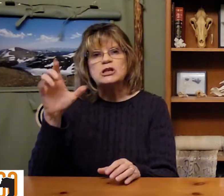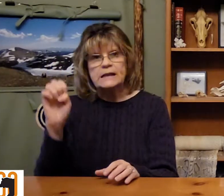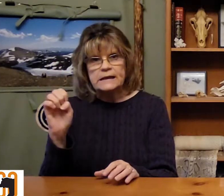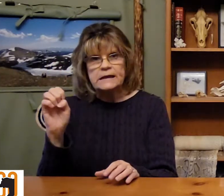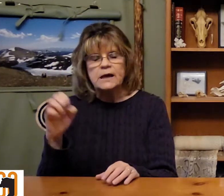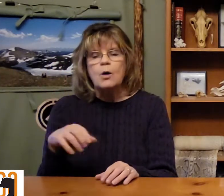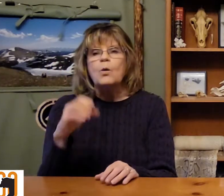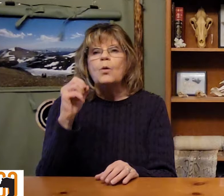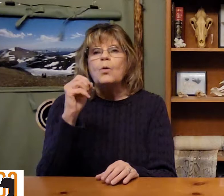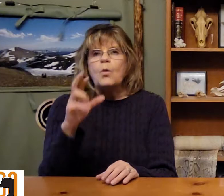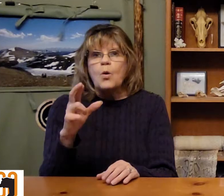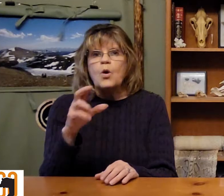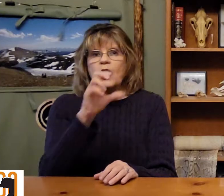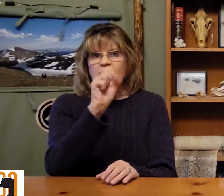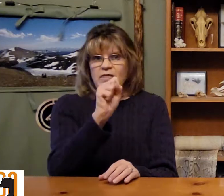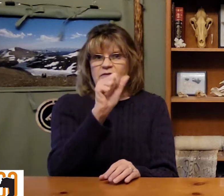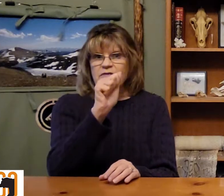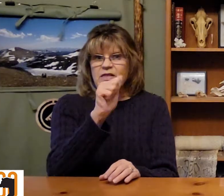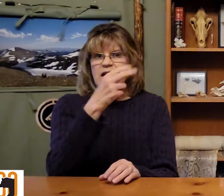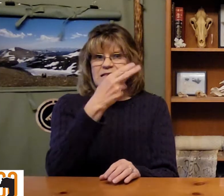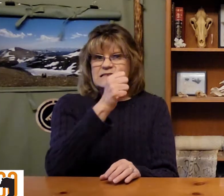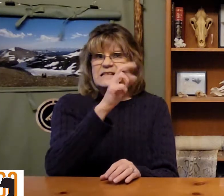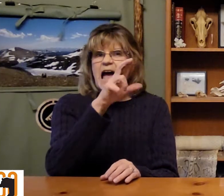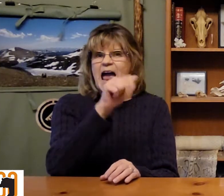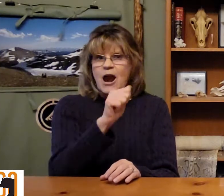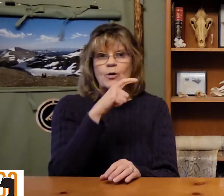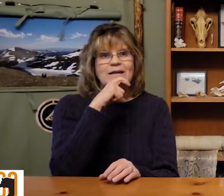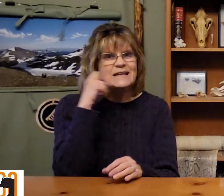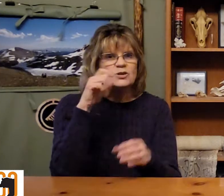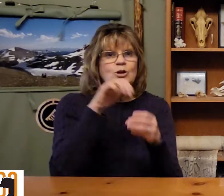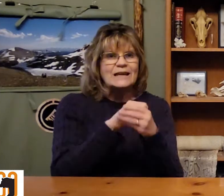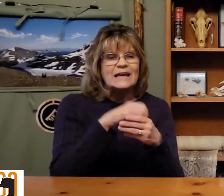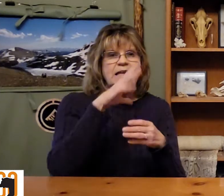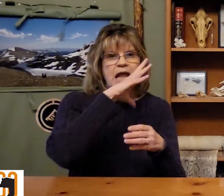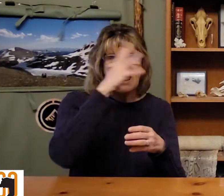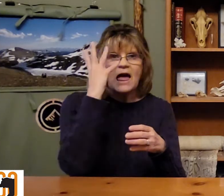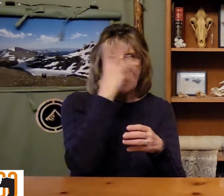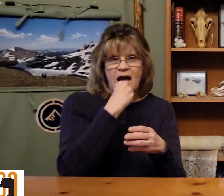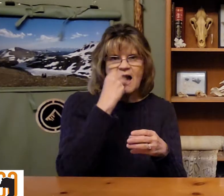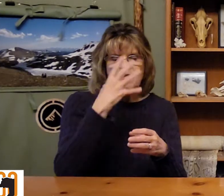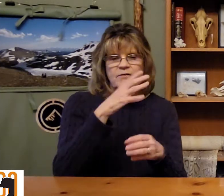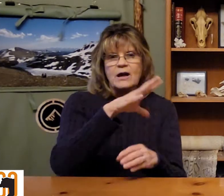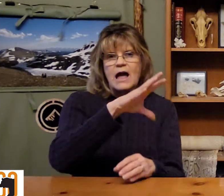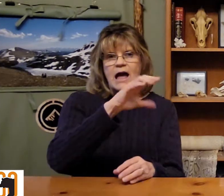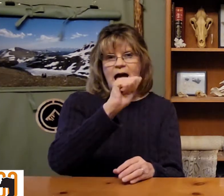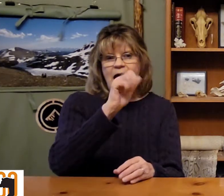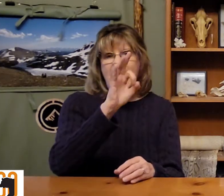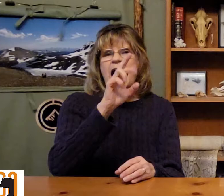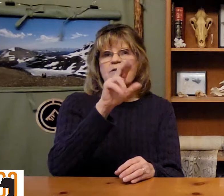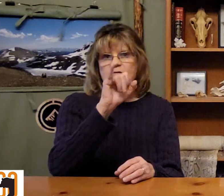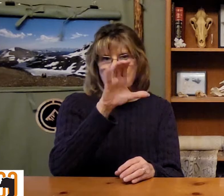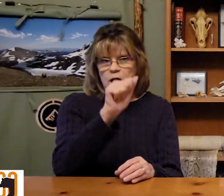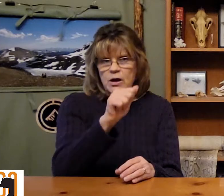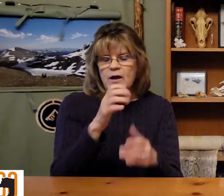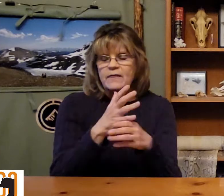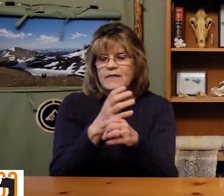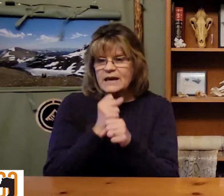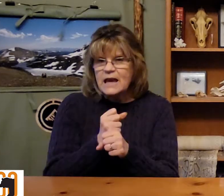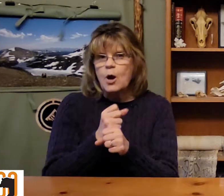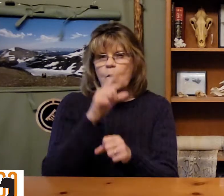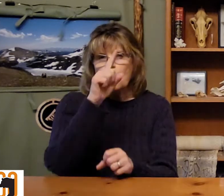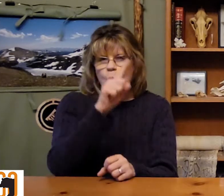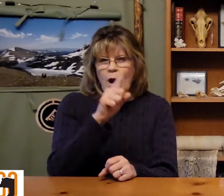or the Sahara in Africa. Both of these deserts sometimes get as little as